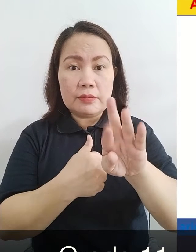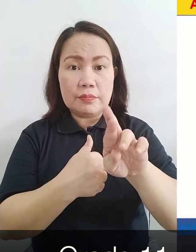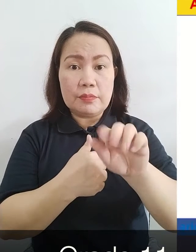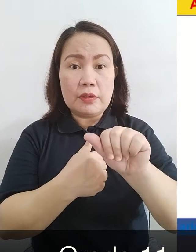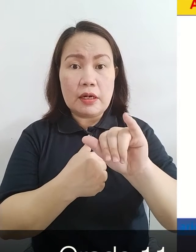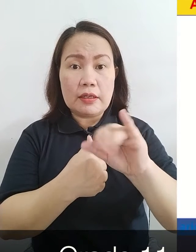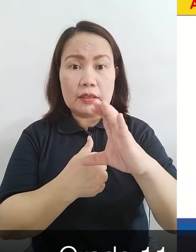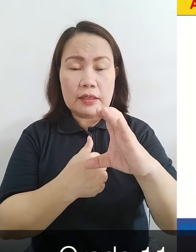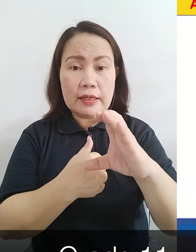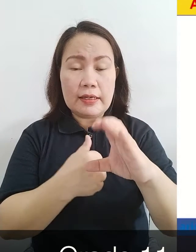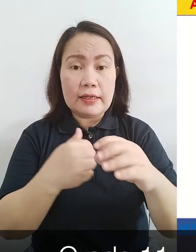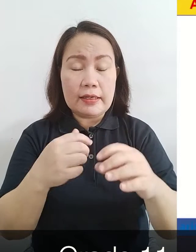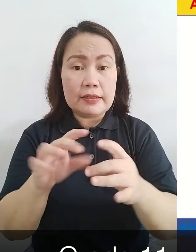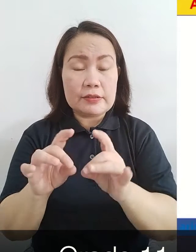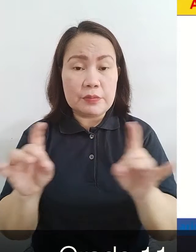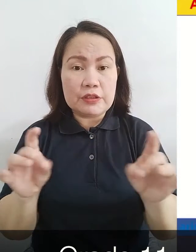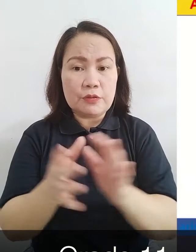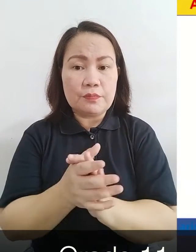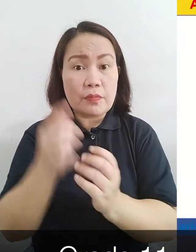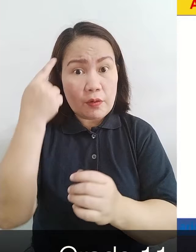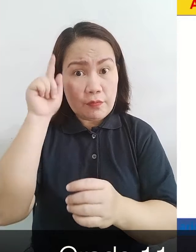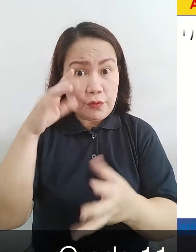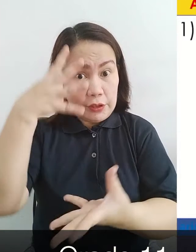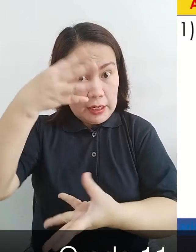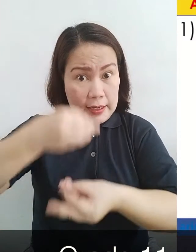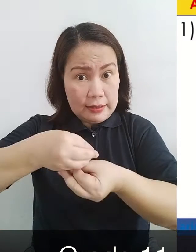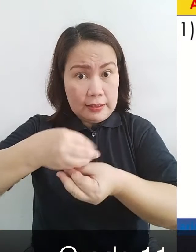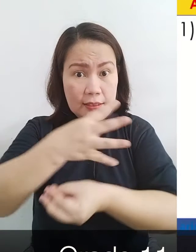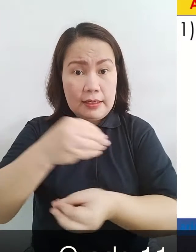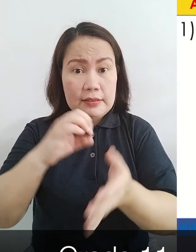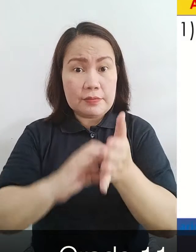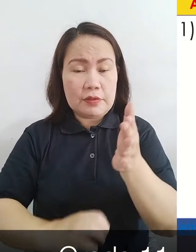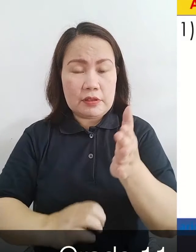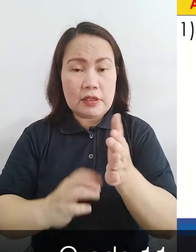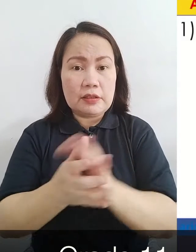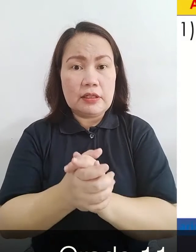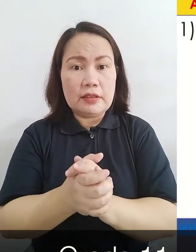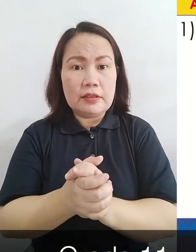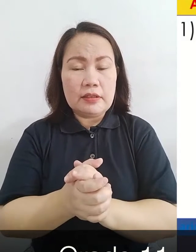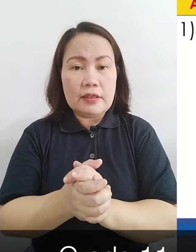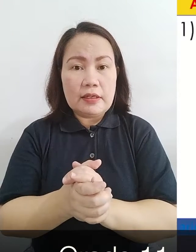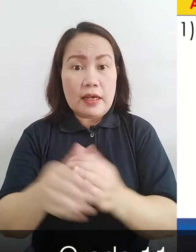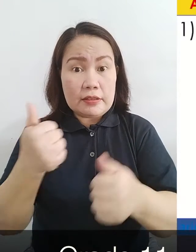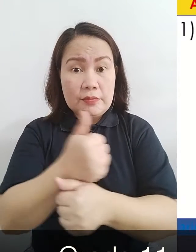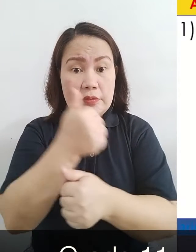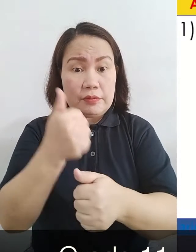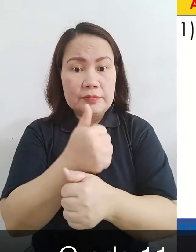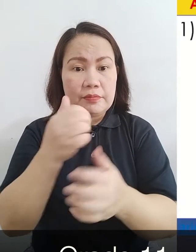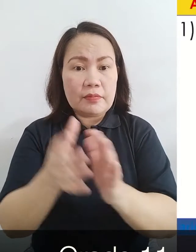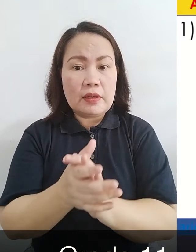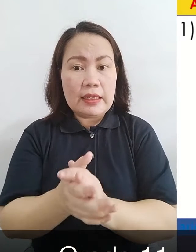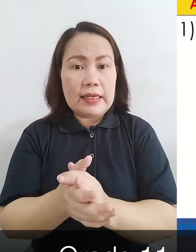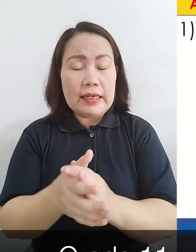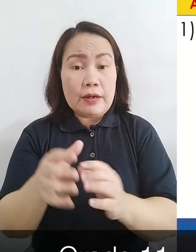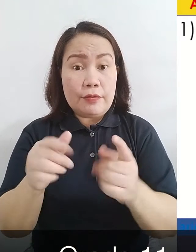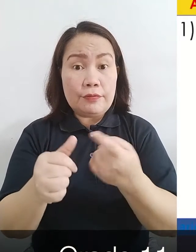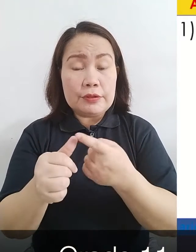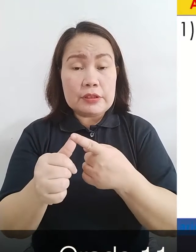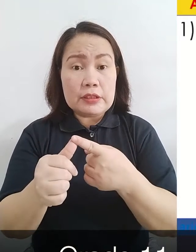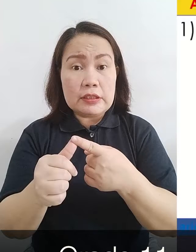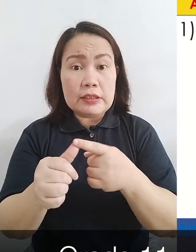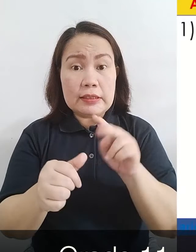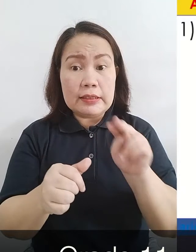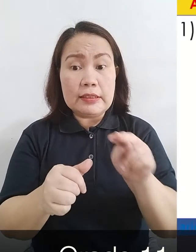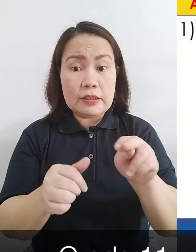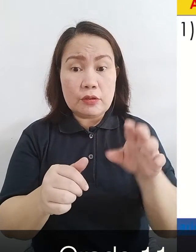For adding and subtracting algebraic expression, una, we need to find the least common denominator. So,